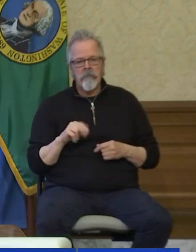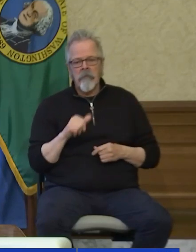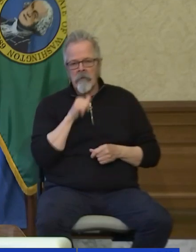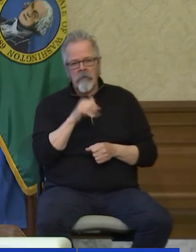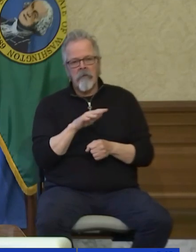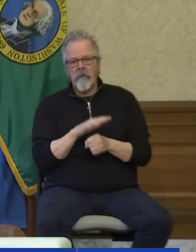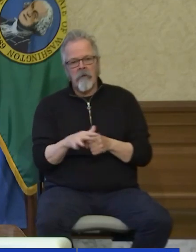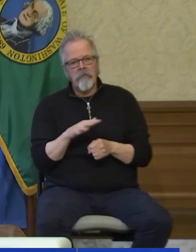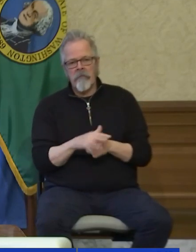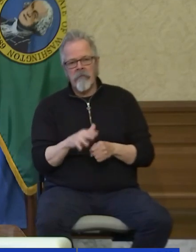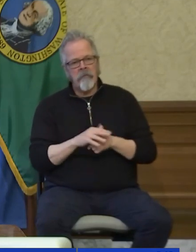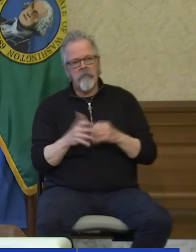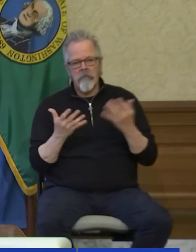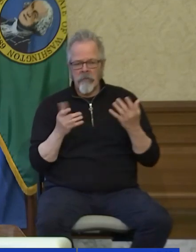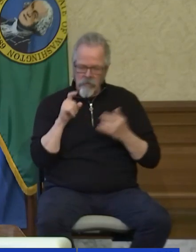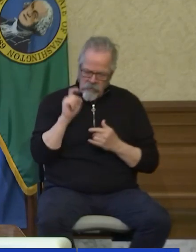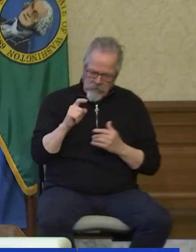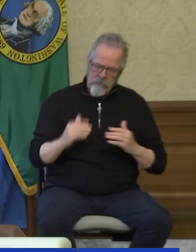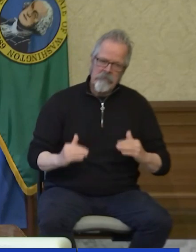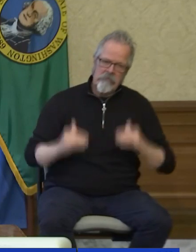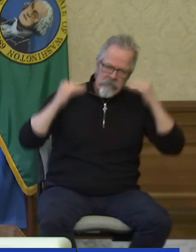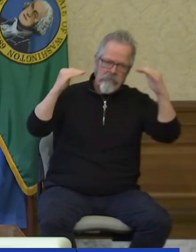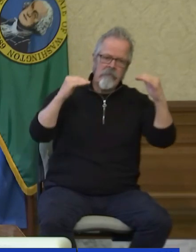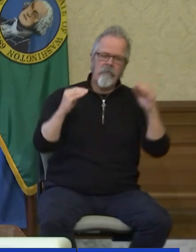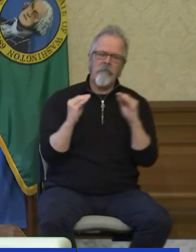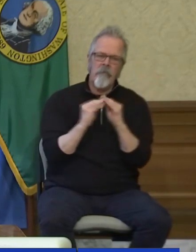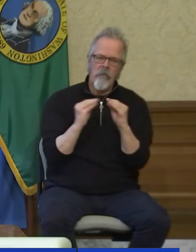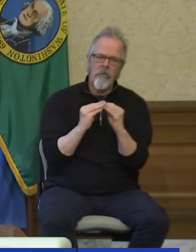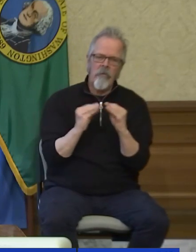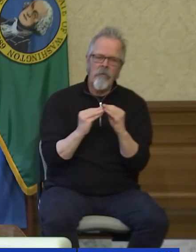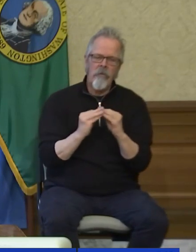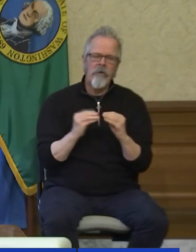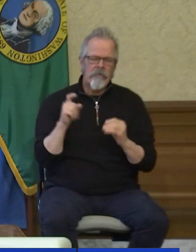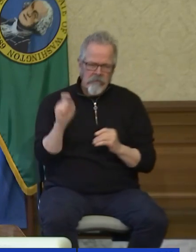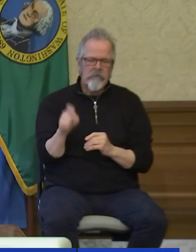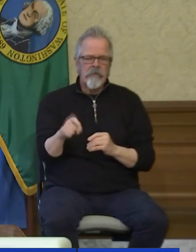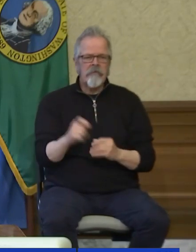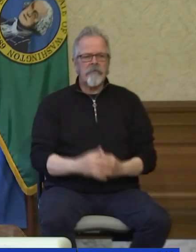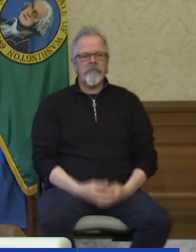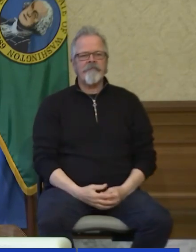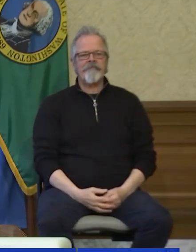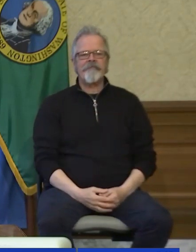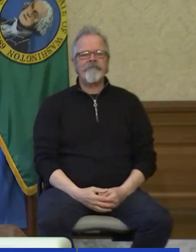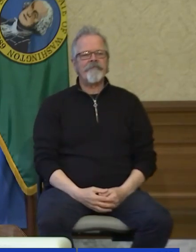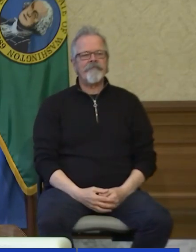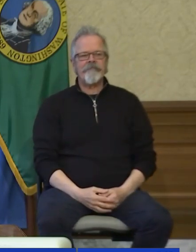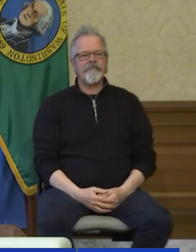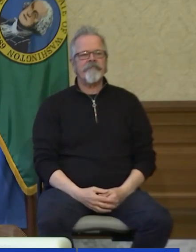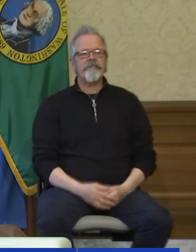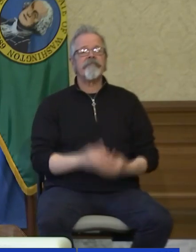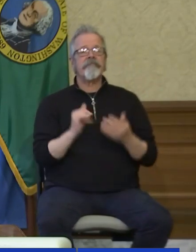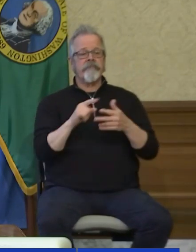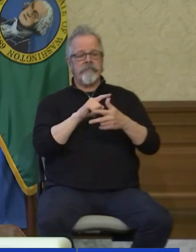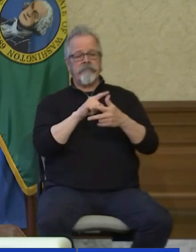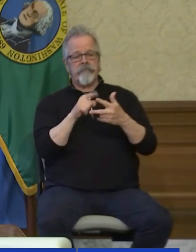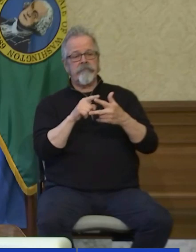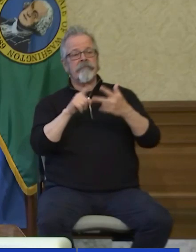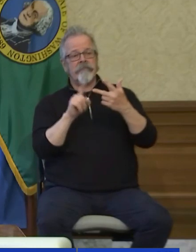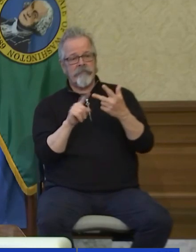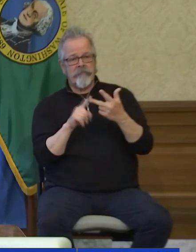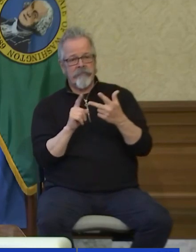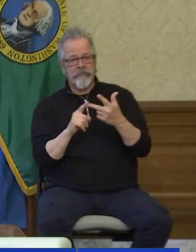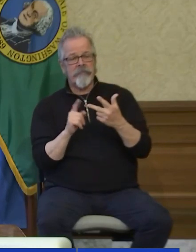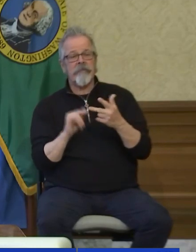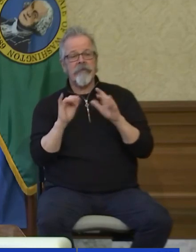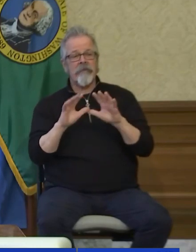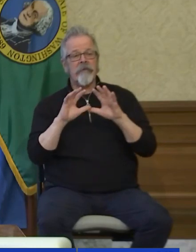battle. The next dial we look at is our case and contact investigation capability. After we test